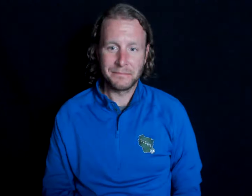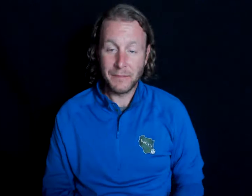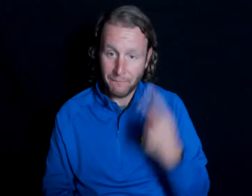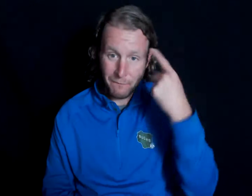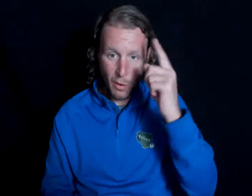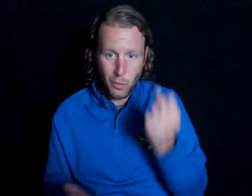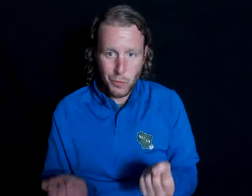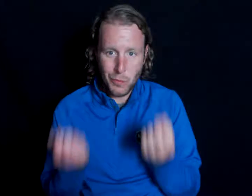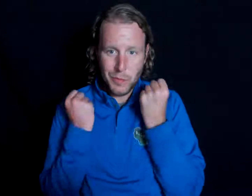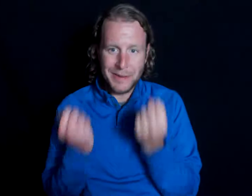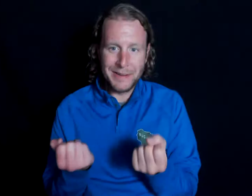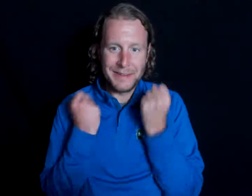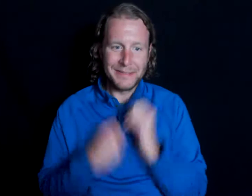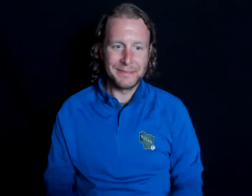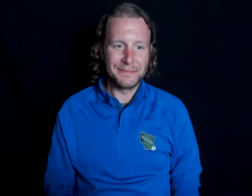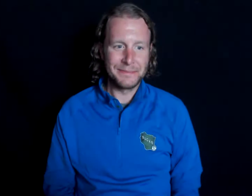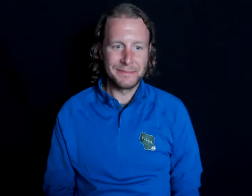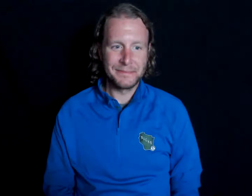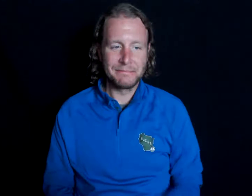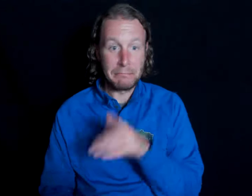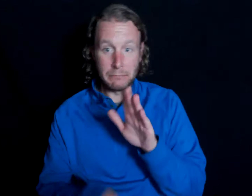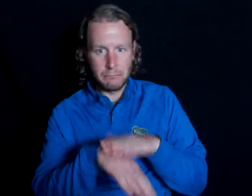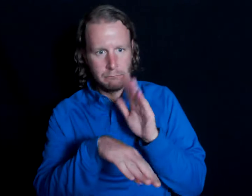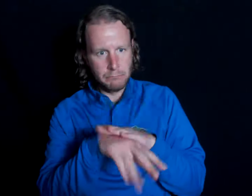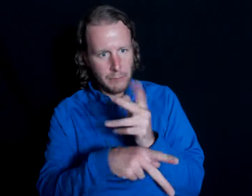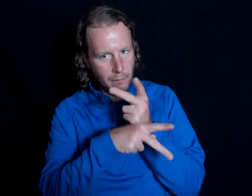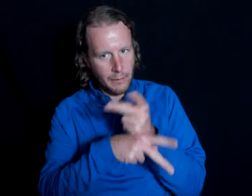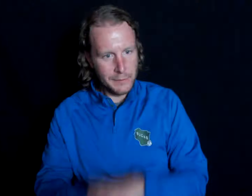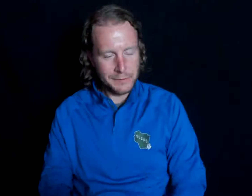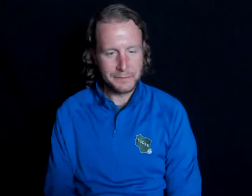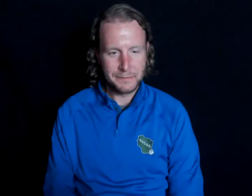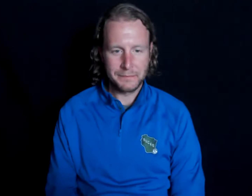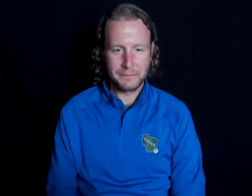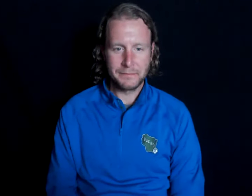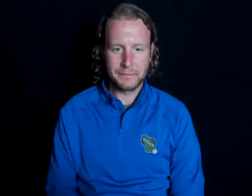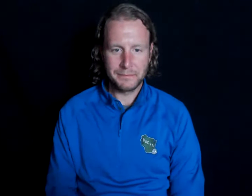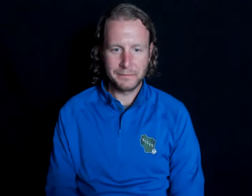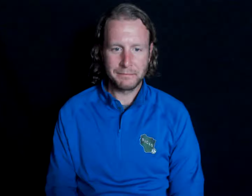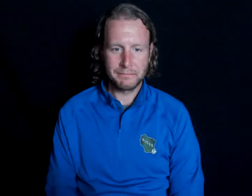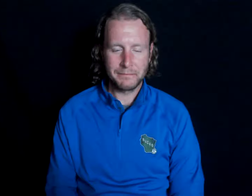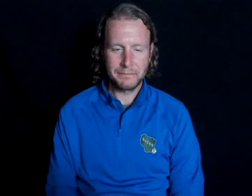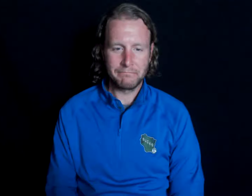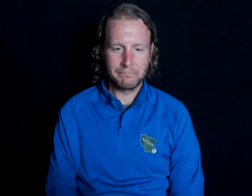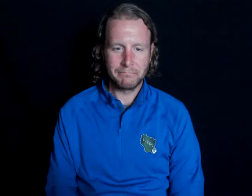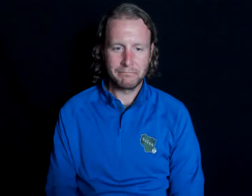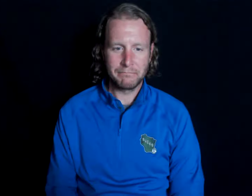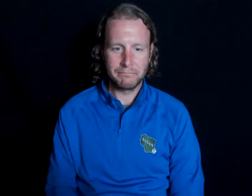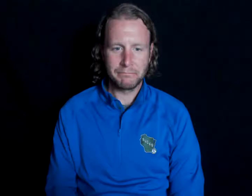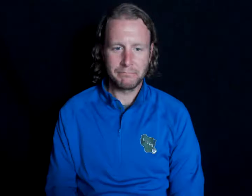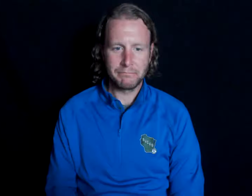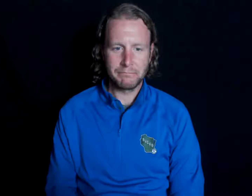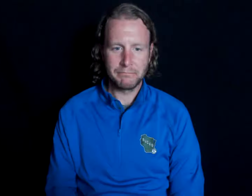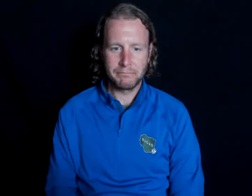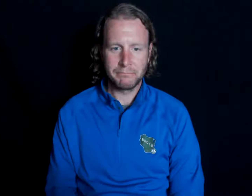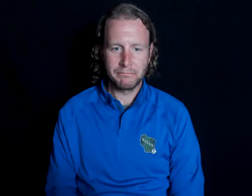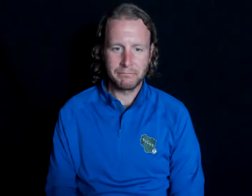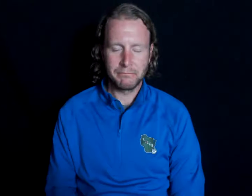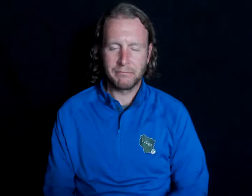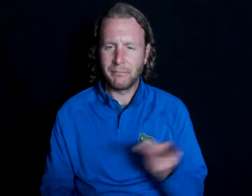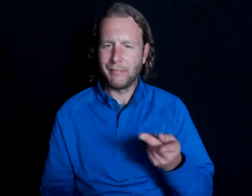Rock. She's counting on The Rock being working on a movie set or eating a big stack of pancakes and not paying